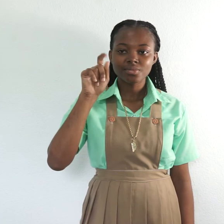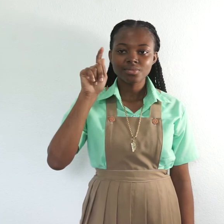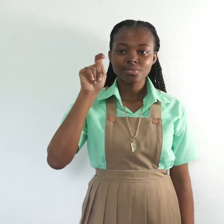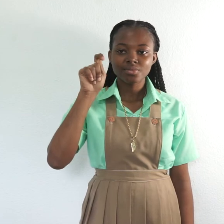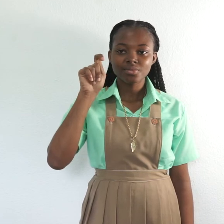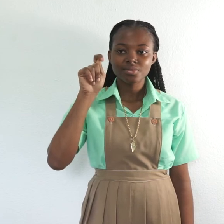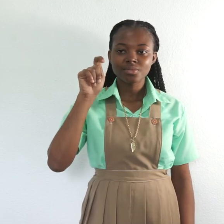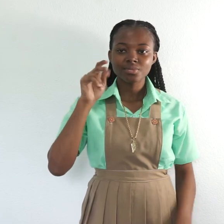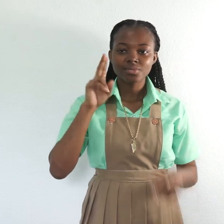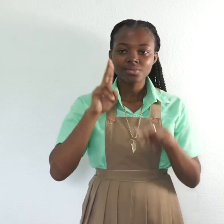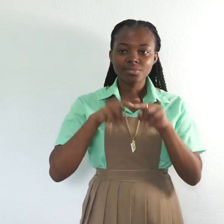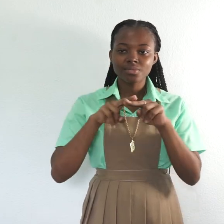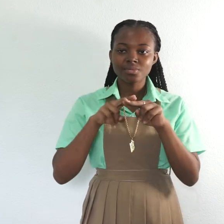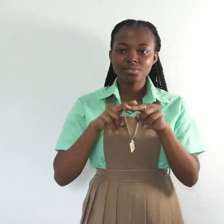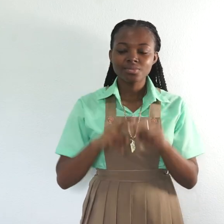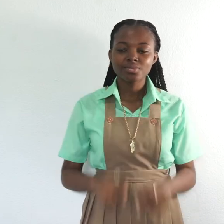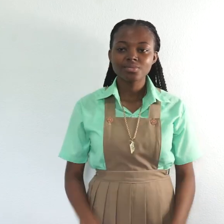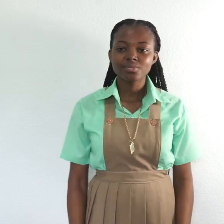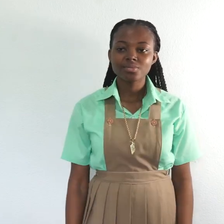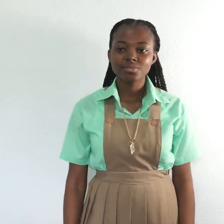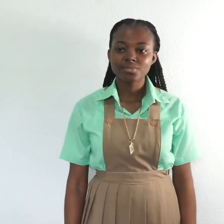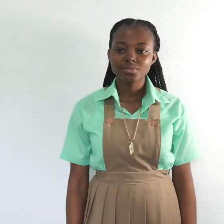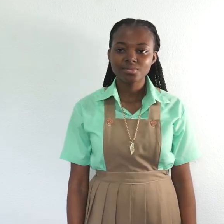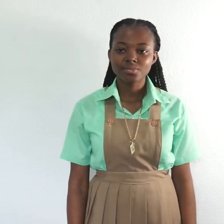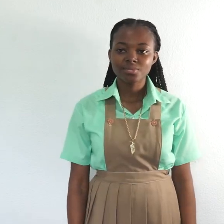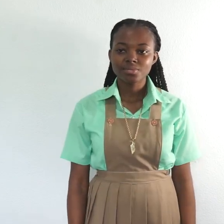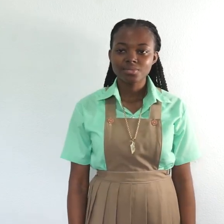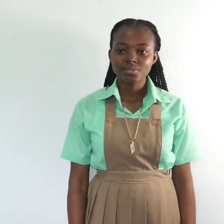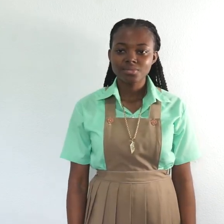Sit Run